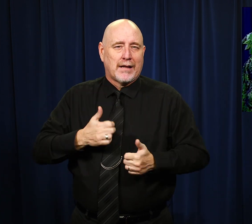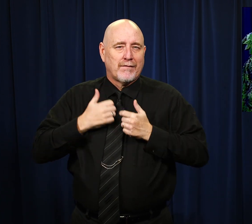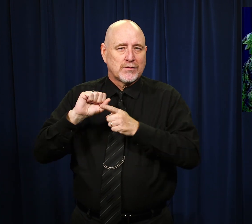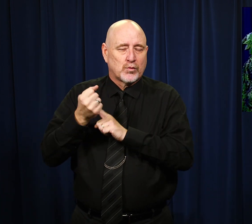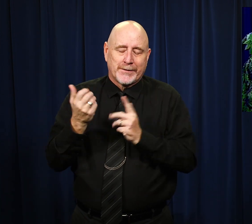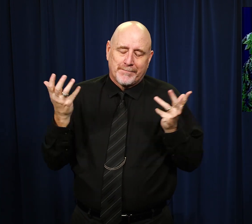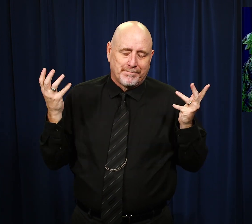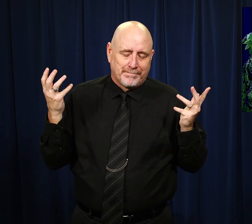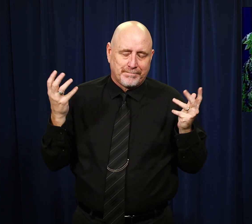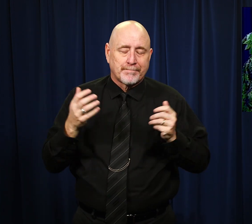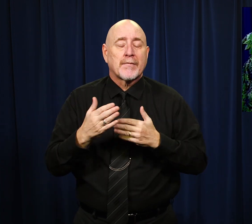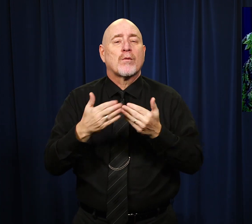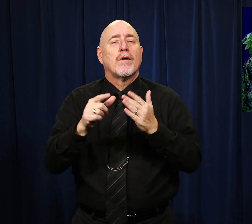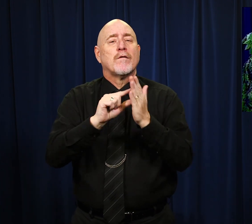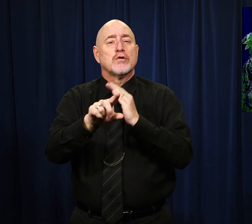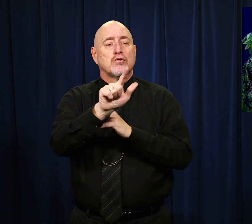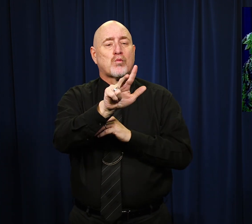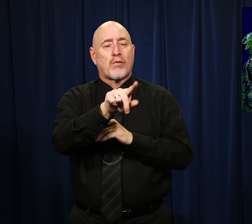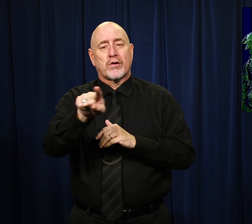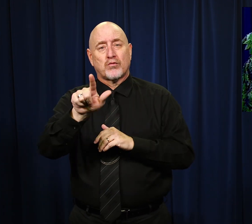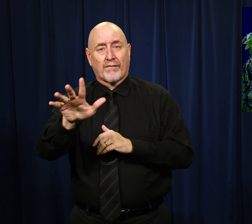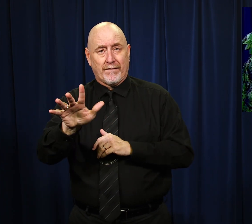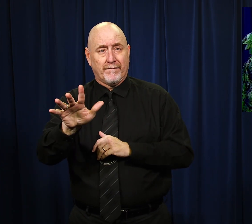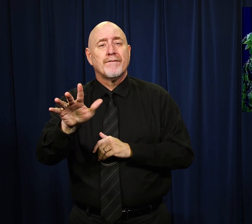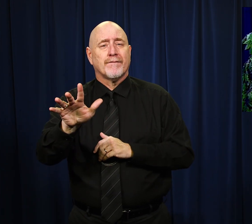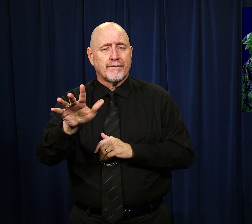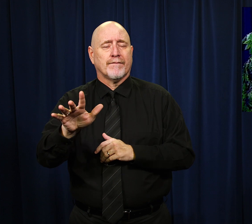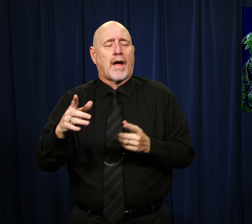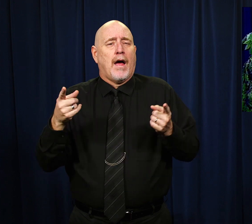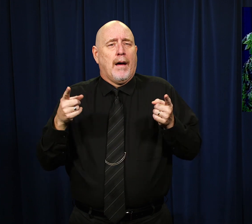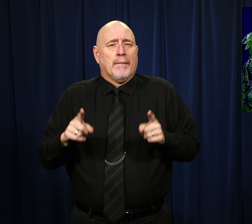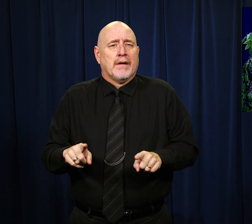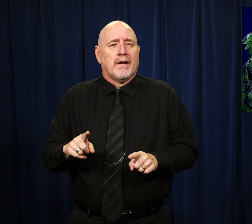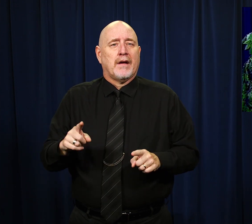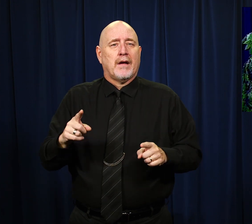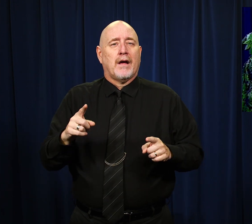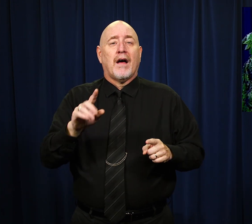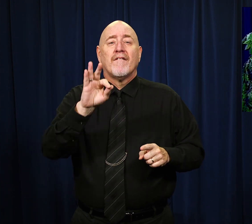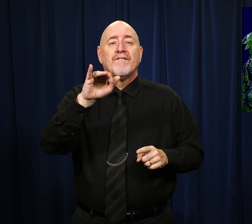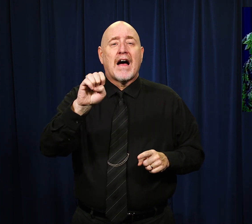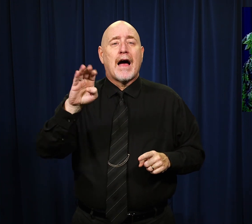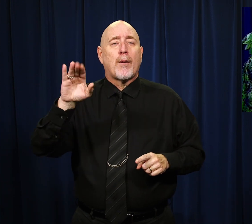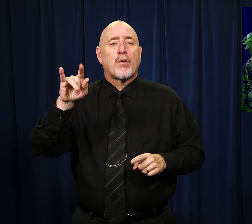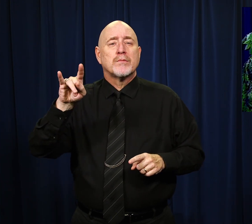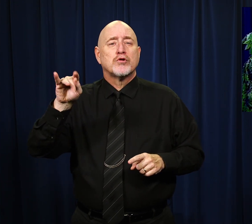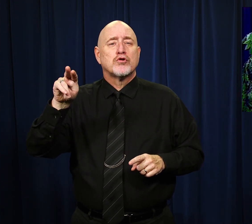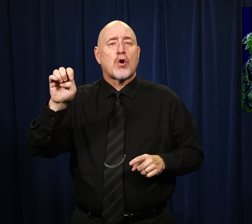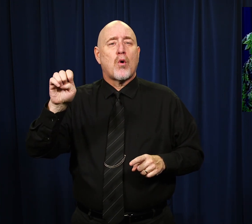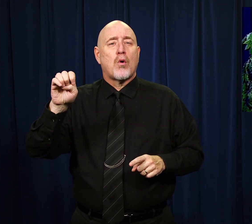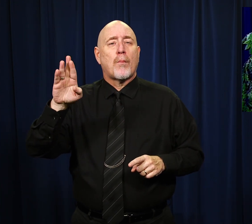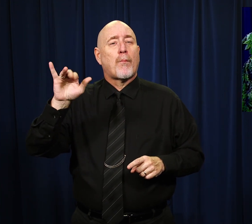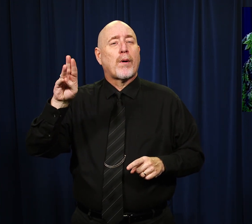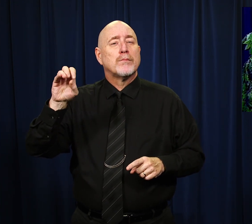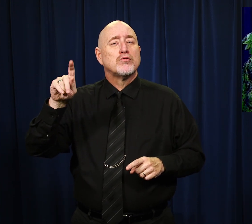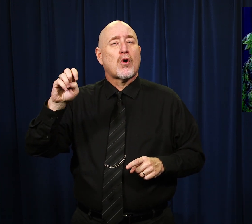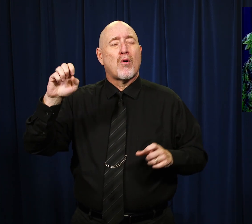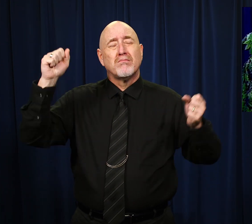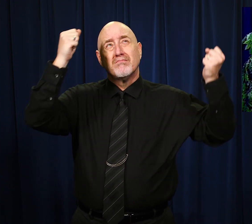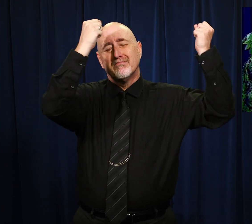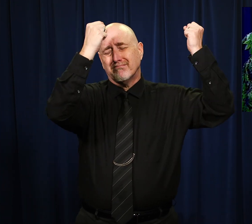situation. Verses 23 through 25, then we see that fire and brimstone comes down on the entire